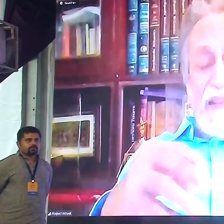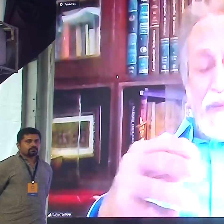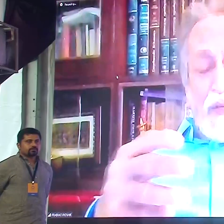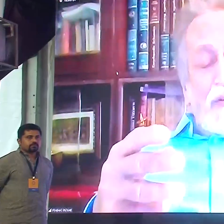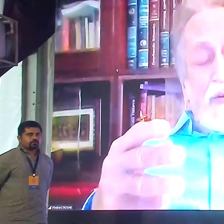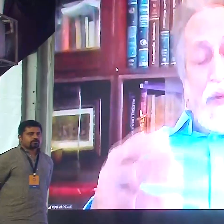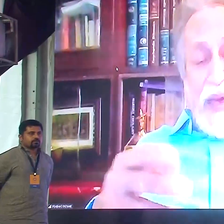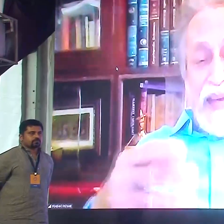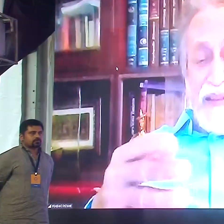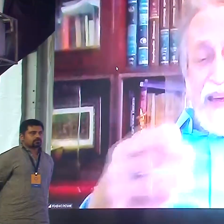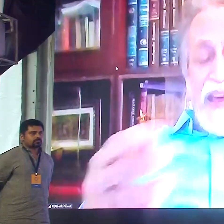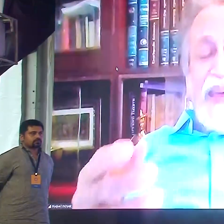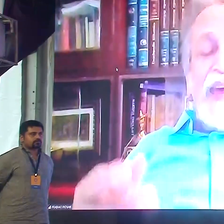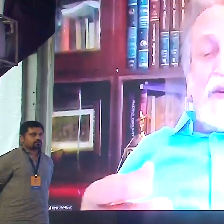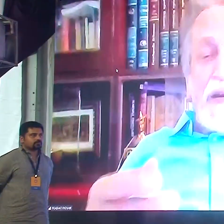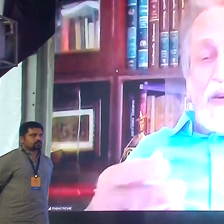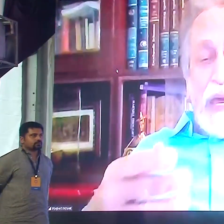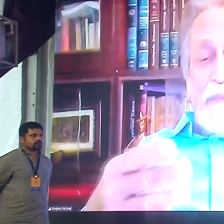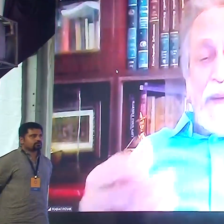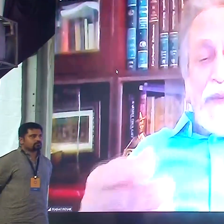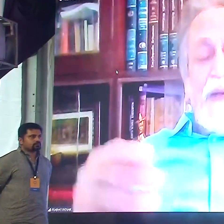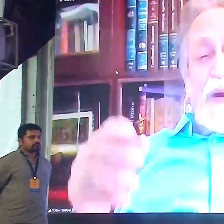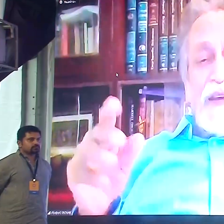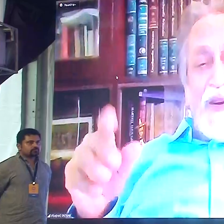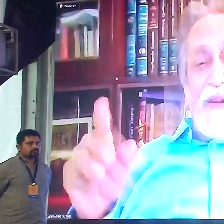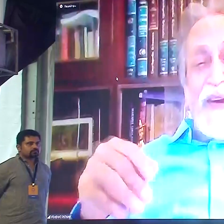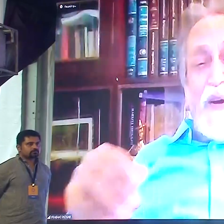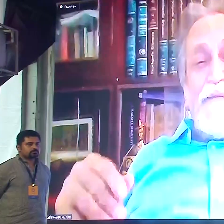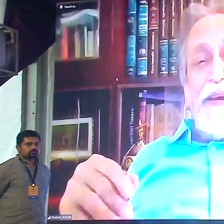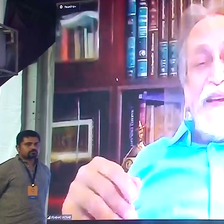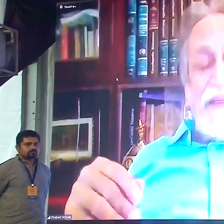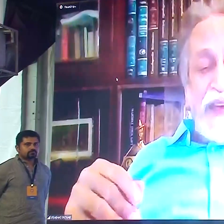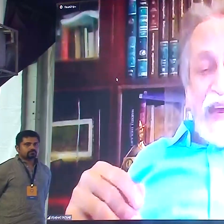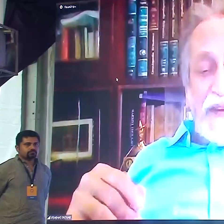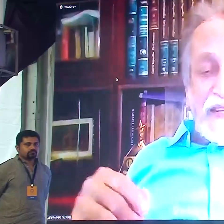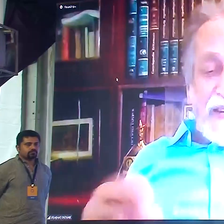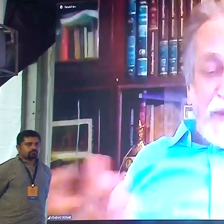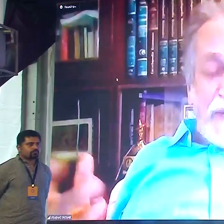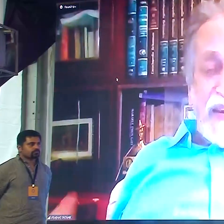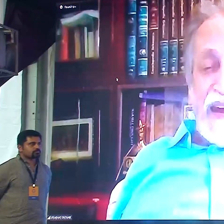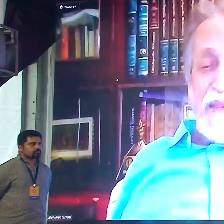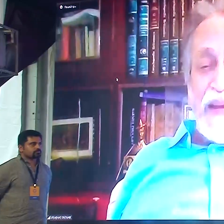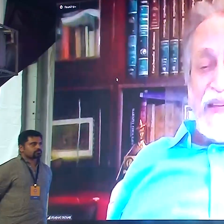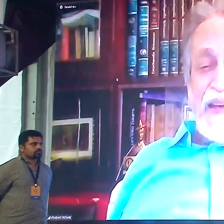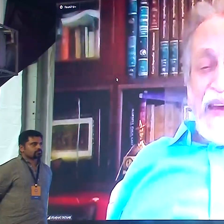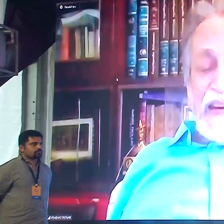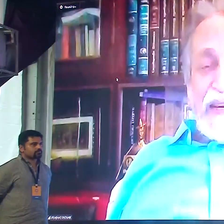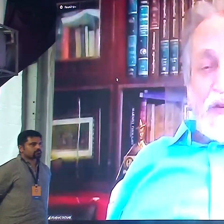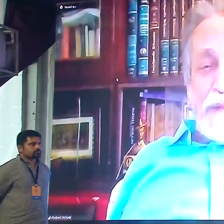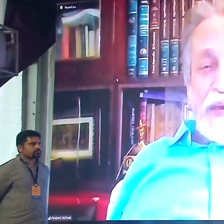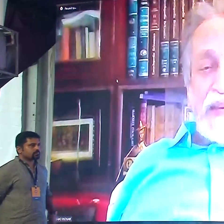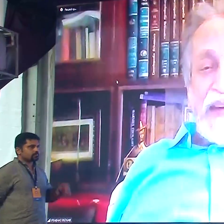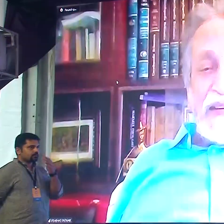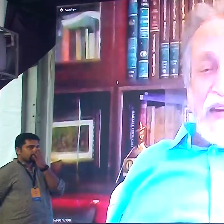is supposed to do things in order to keep up what is called the confidence of the investor, which basically means it has